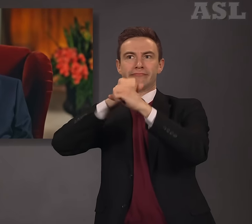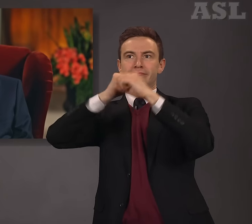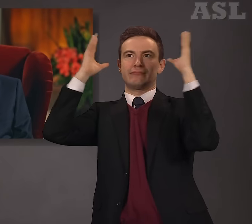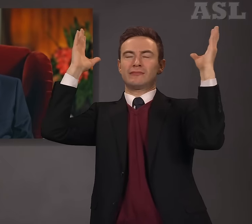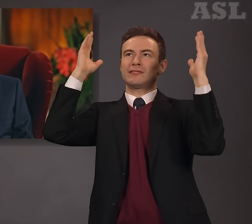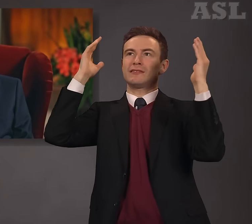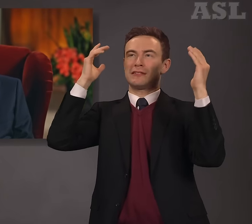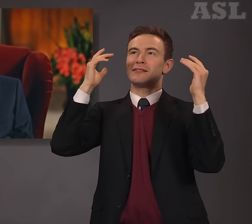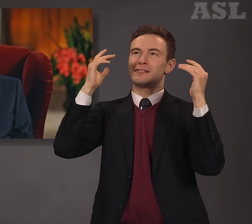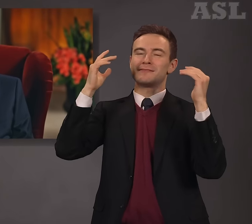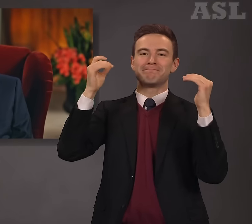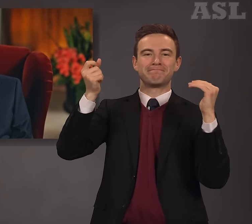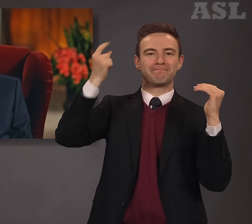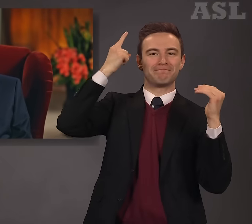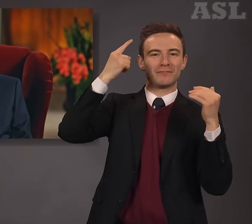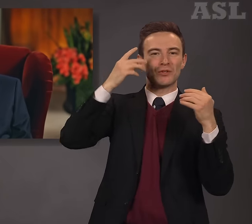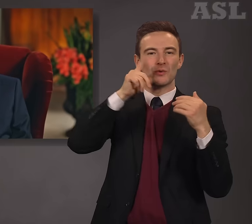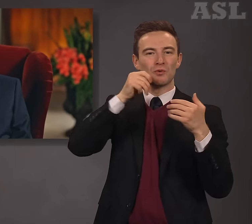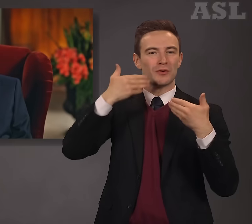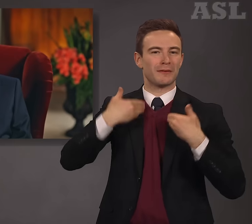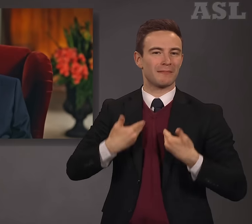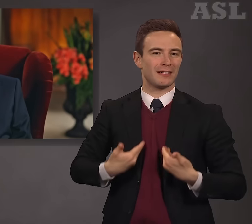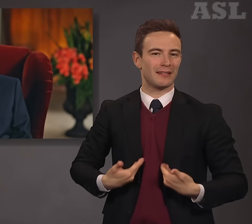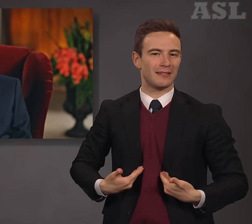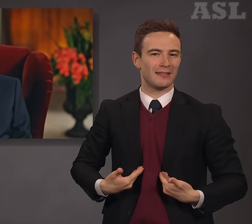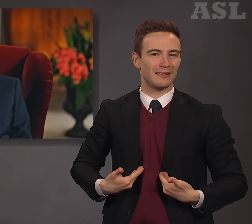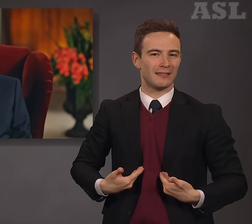who you really are,